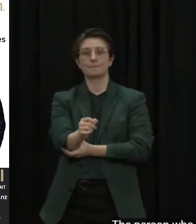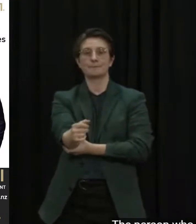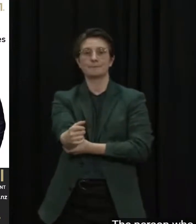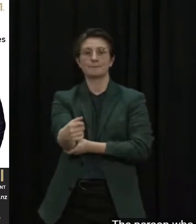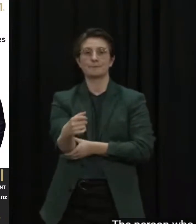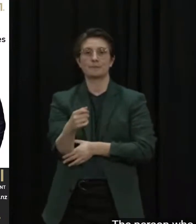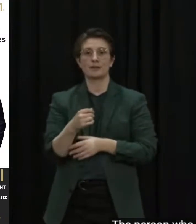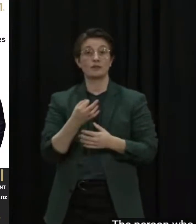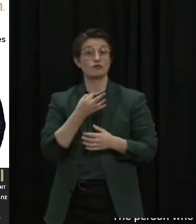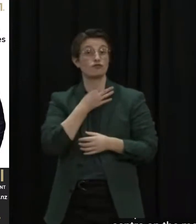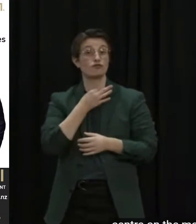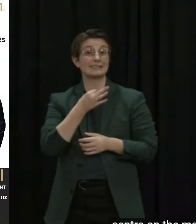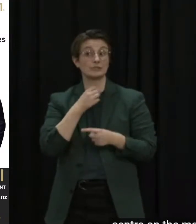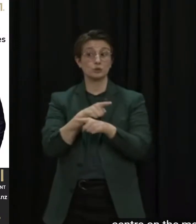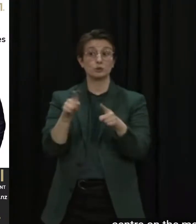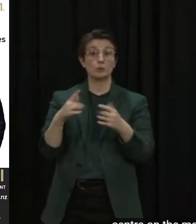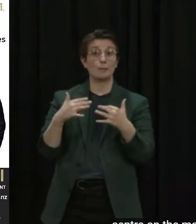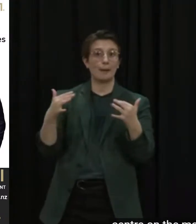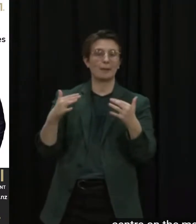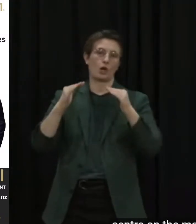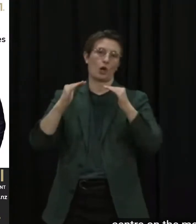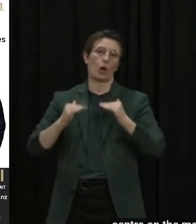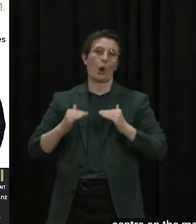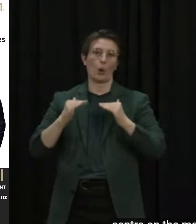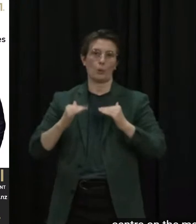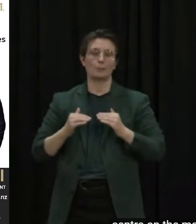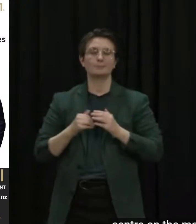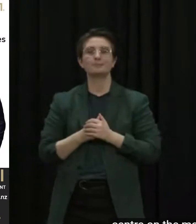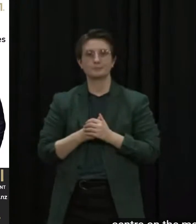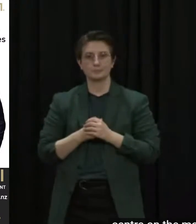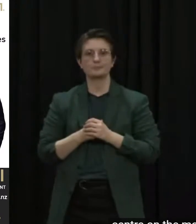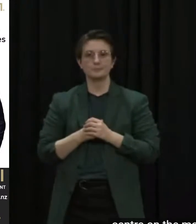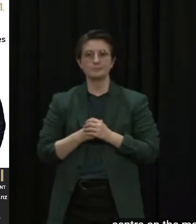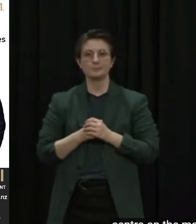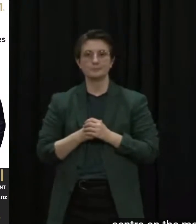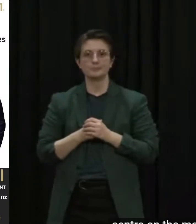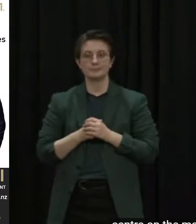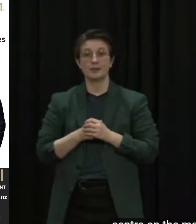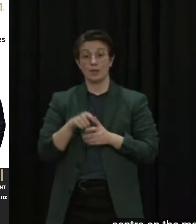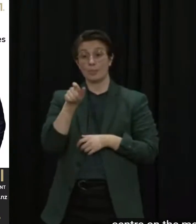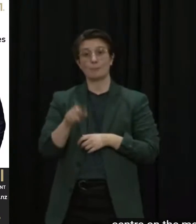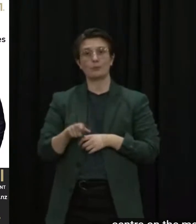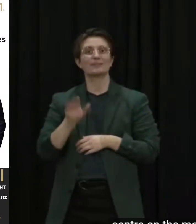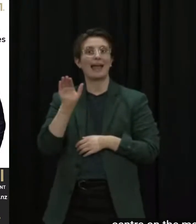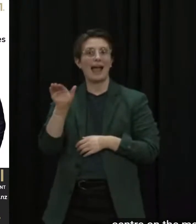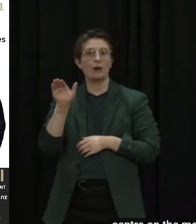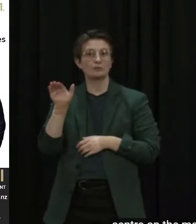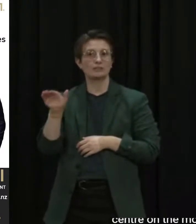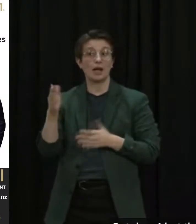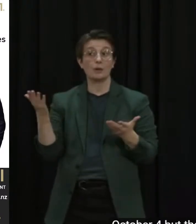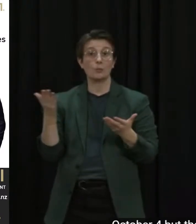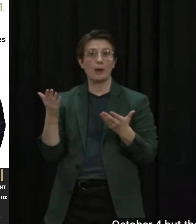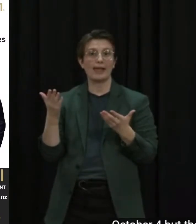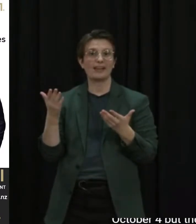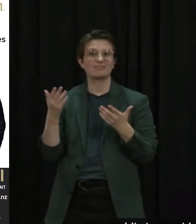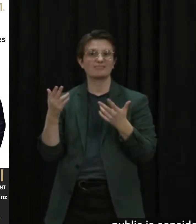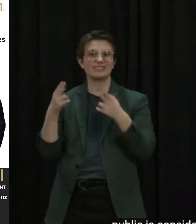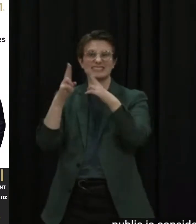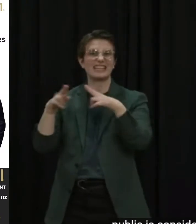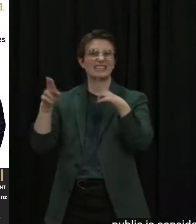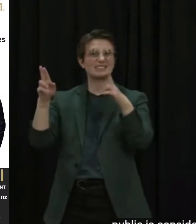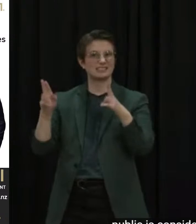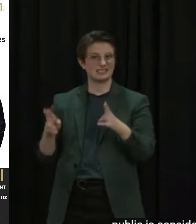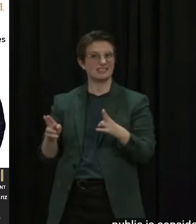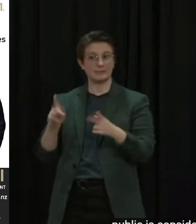considered to be low. The person was outside in a tent for testing and also queued in the open air for a meal